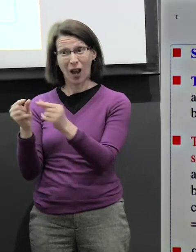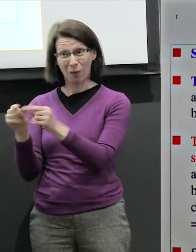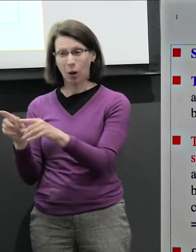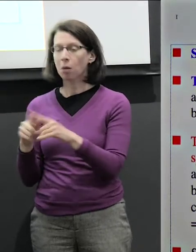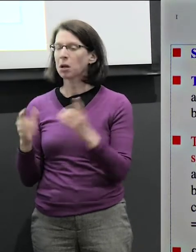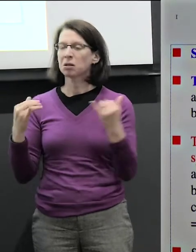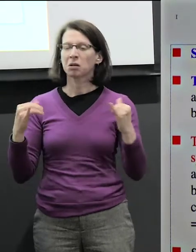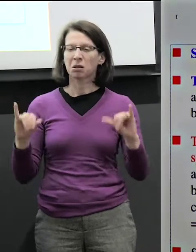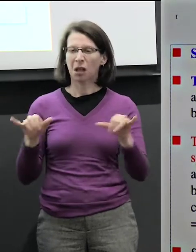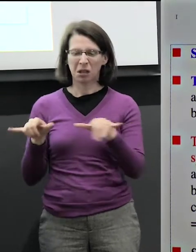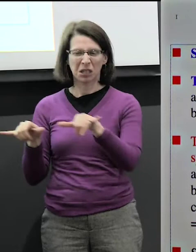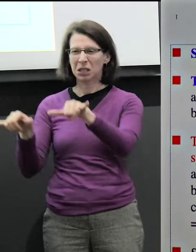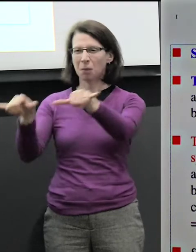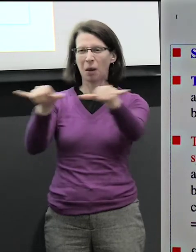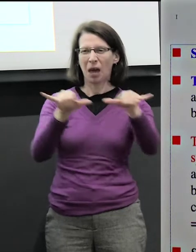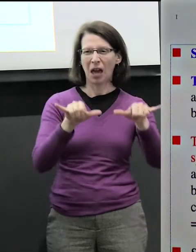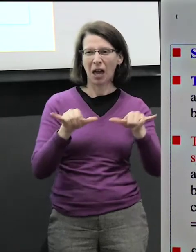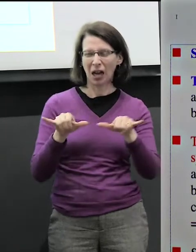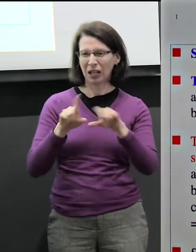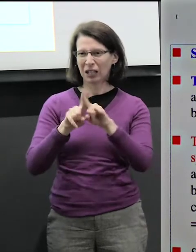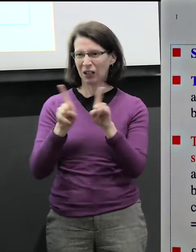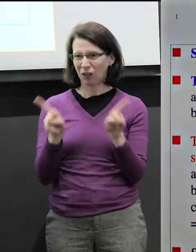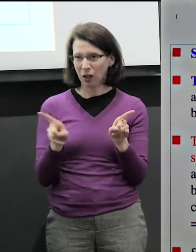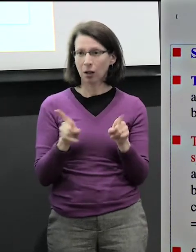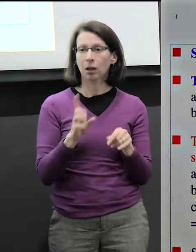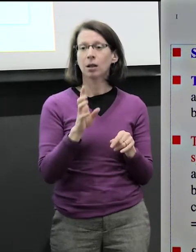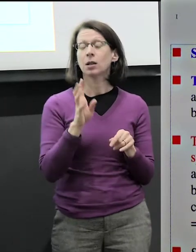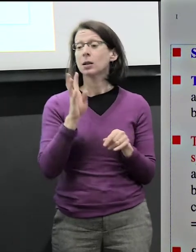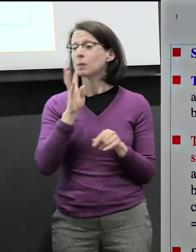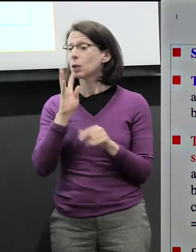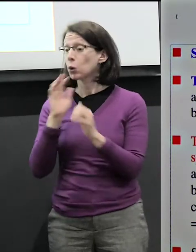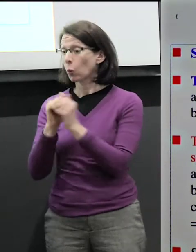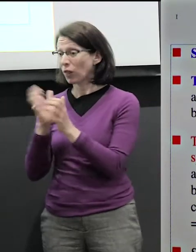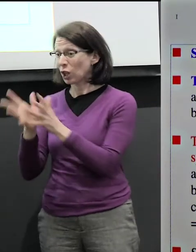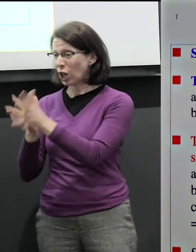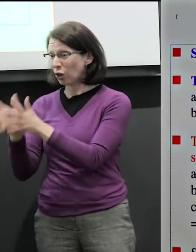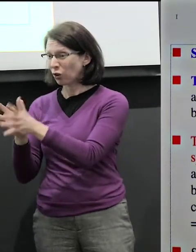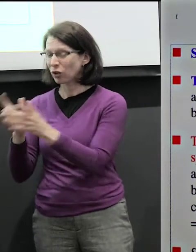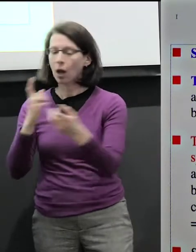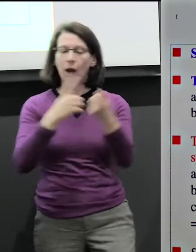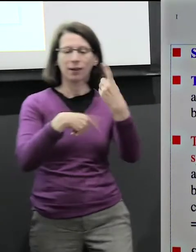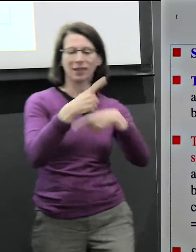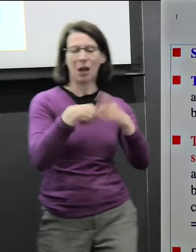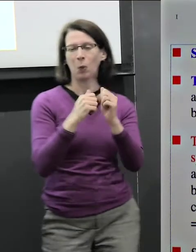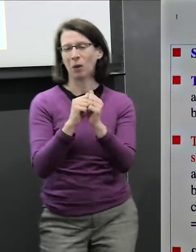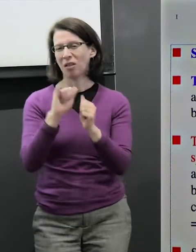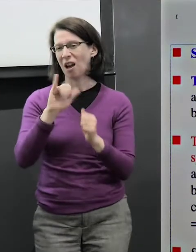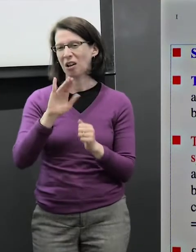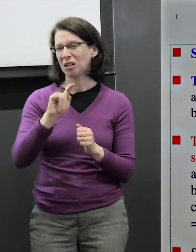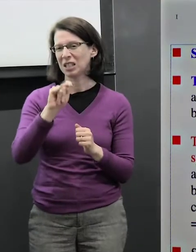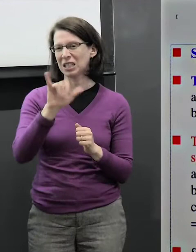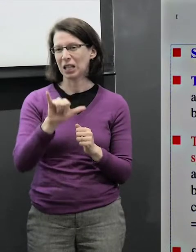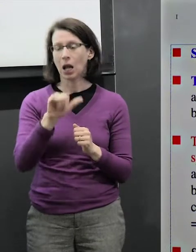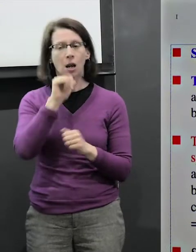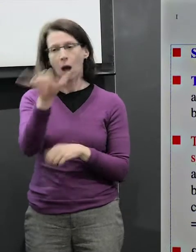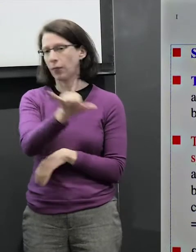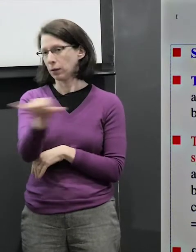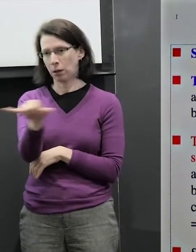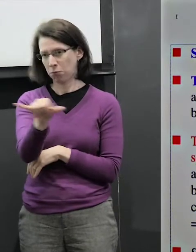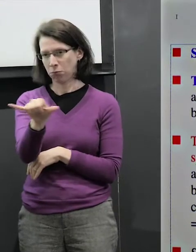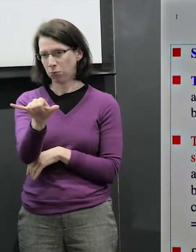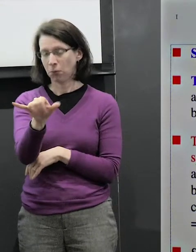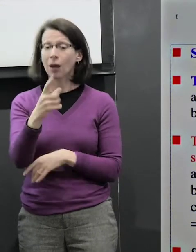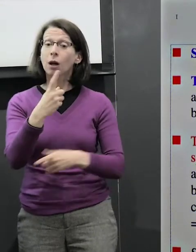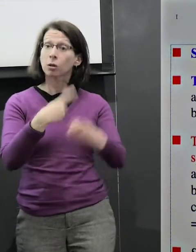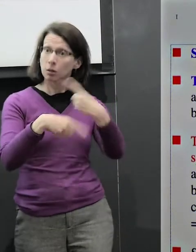between speech plus gestures and sign with iconicity. So for this reason, sign has a unique